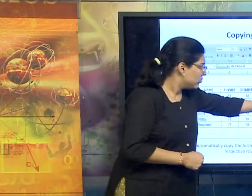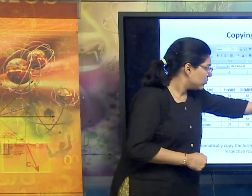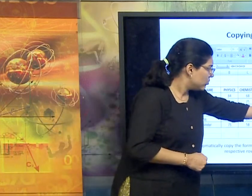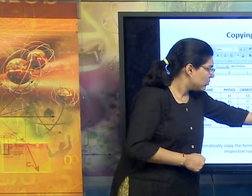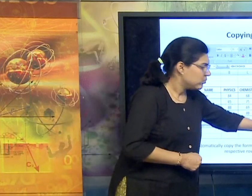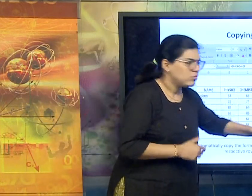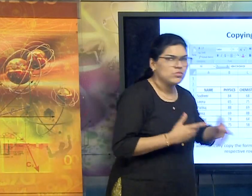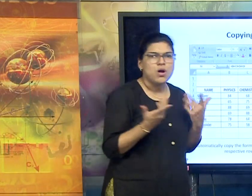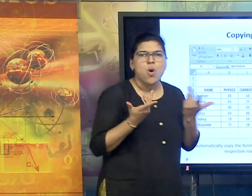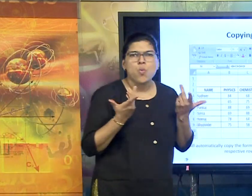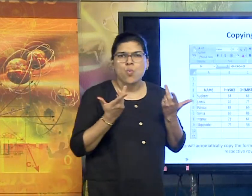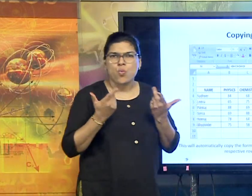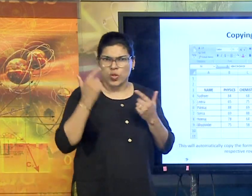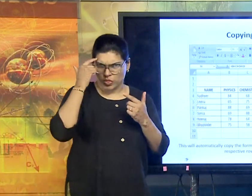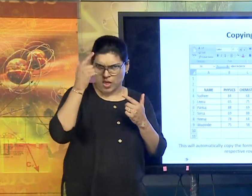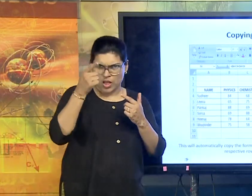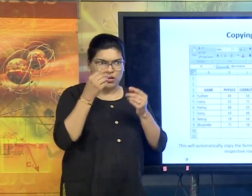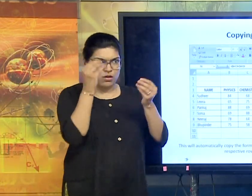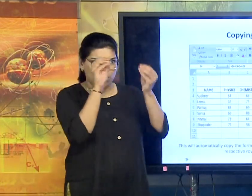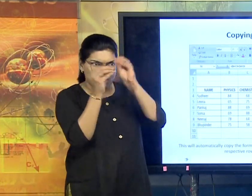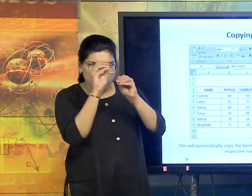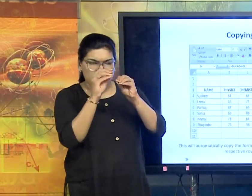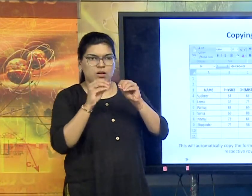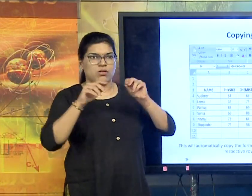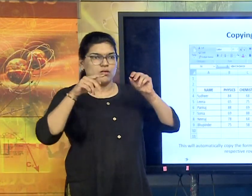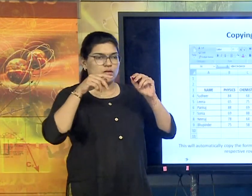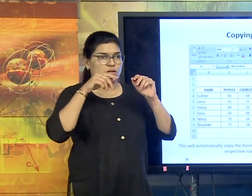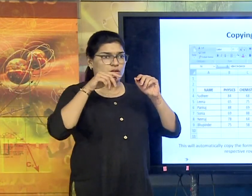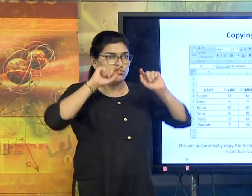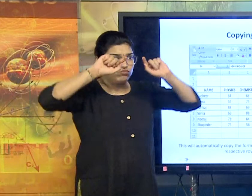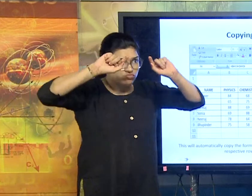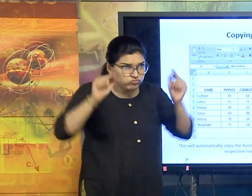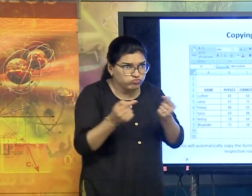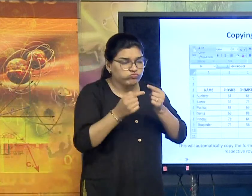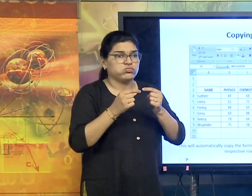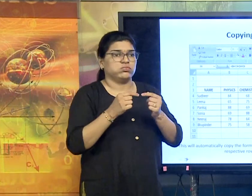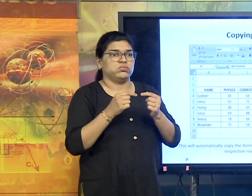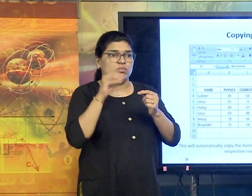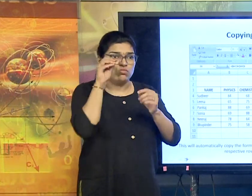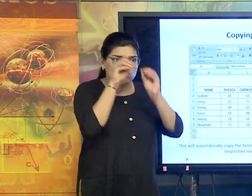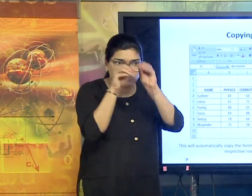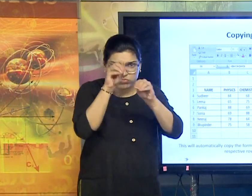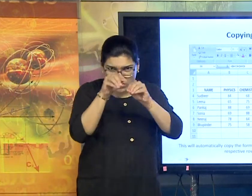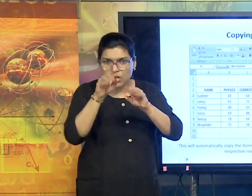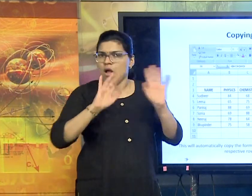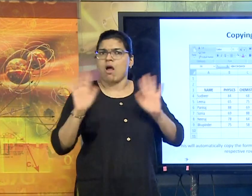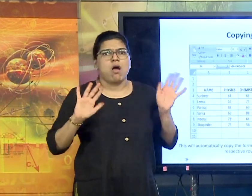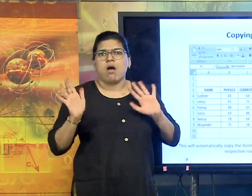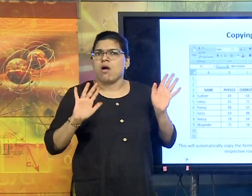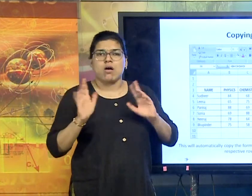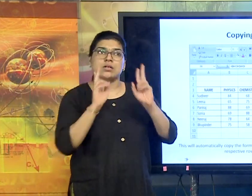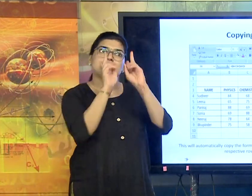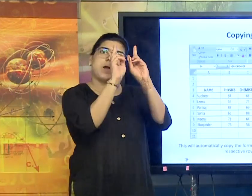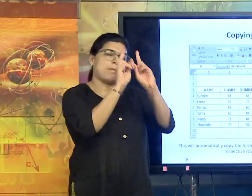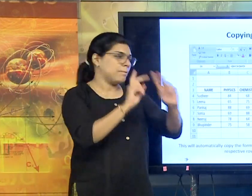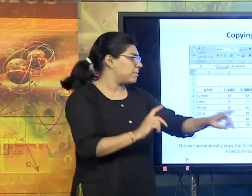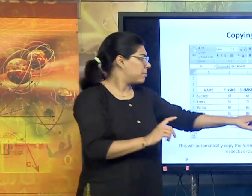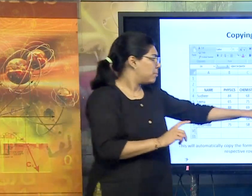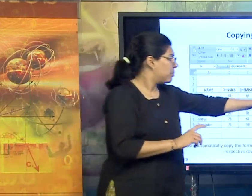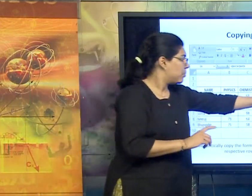Here you see all those answers automatically came in. I didn't